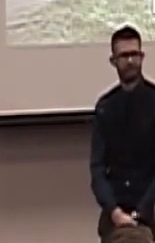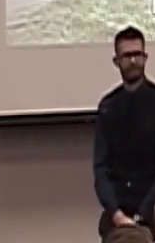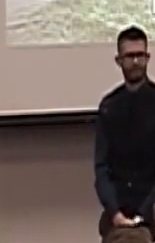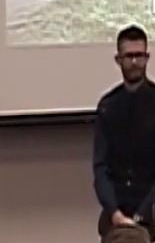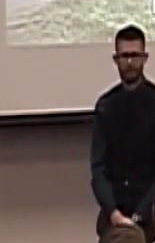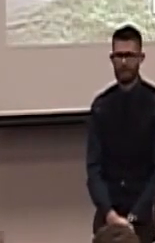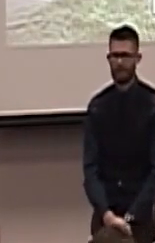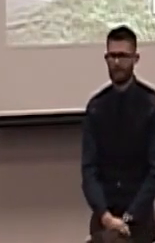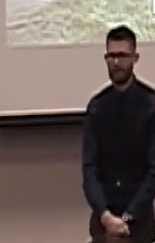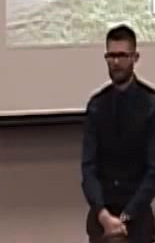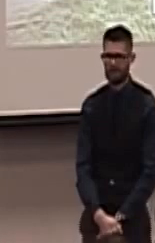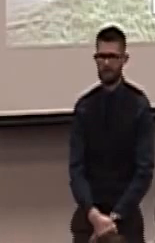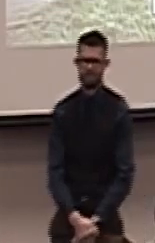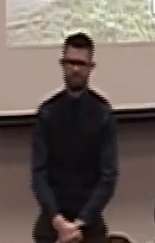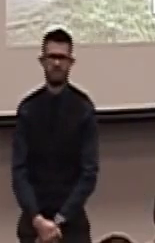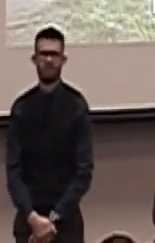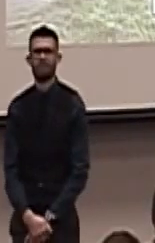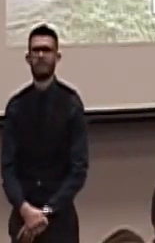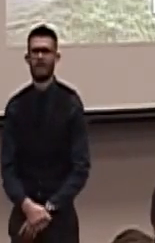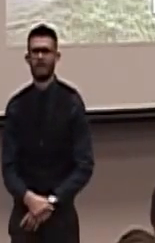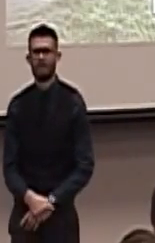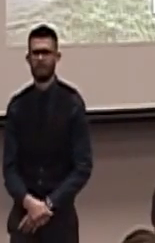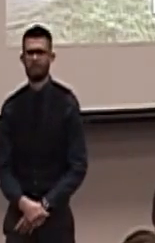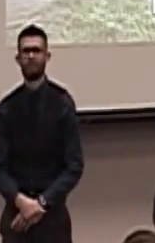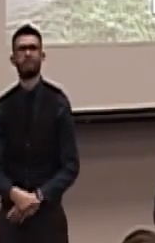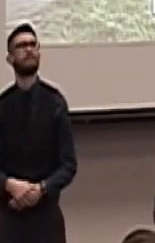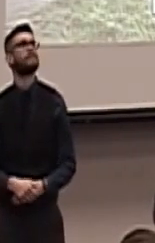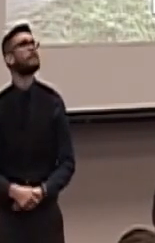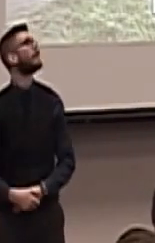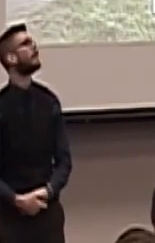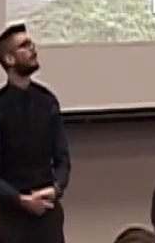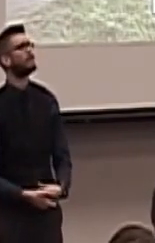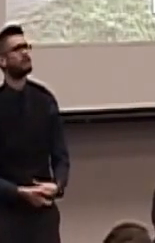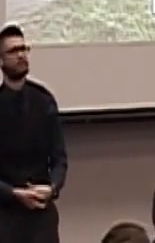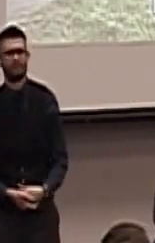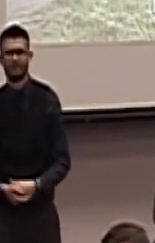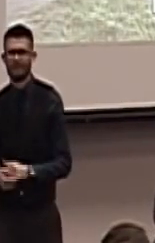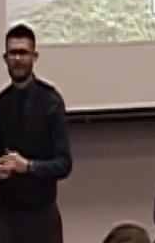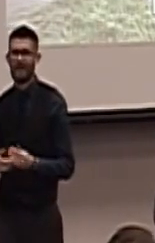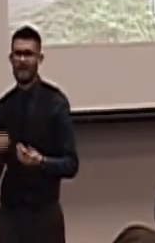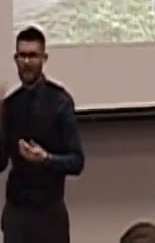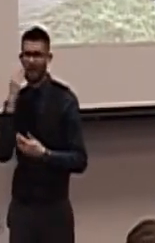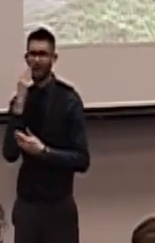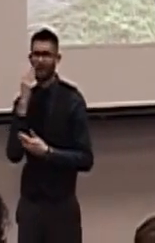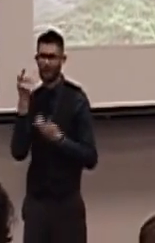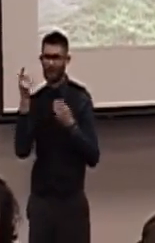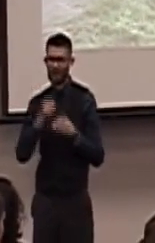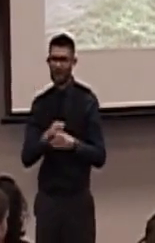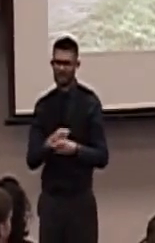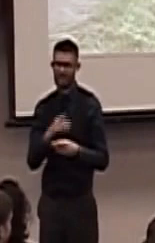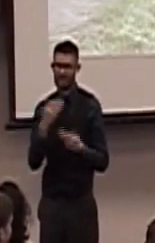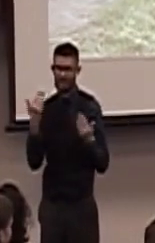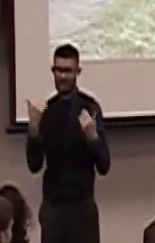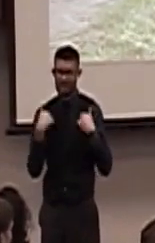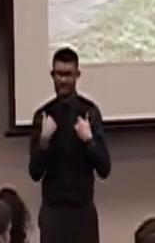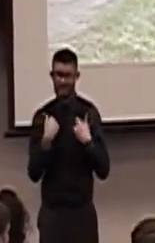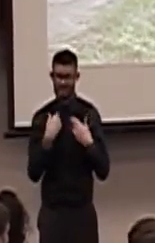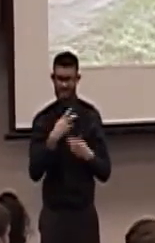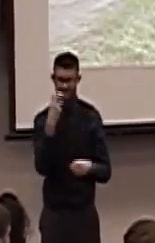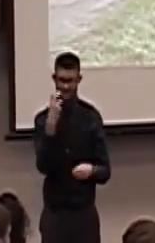I guess when you've gone through the valley, the mountaintop looks even more spectacular than before.